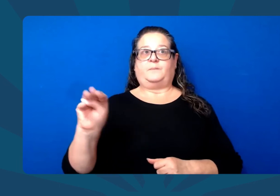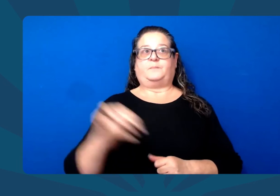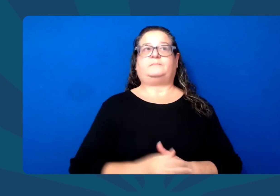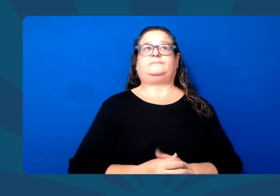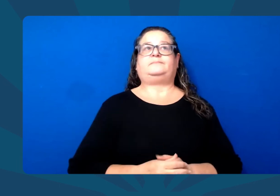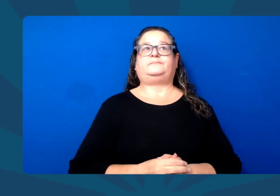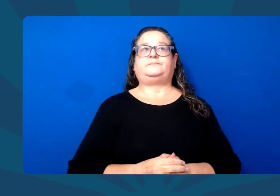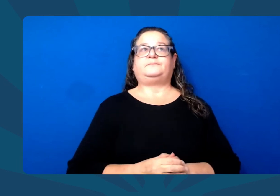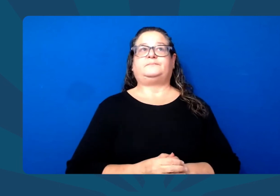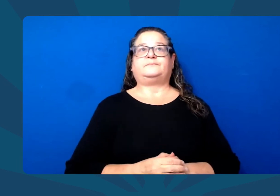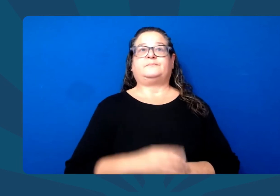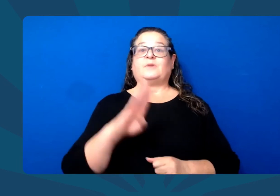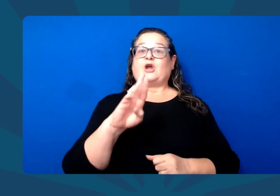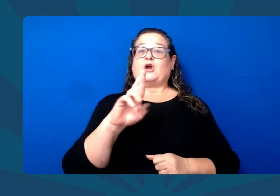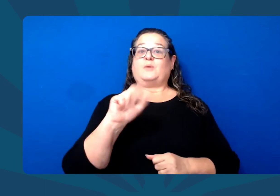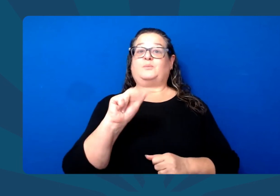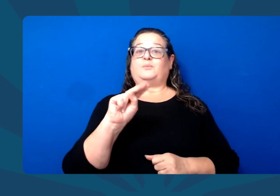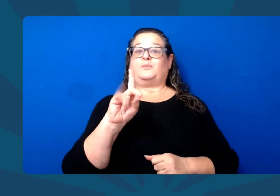www.reese4az.com.